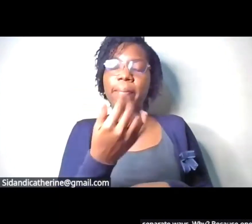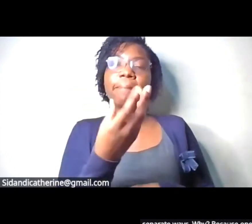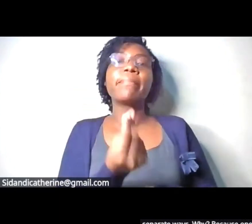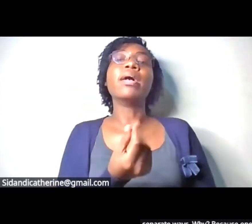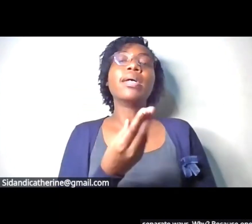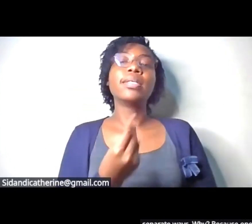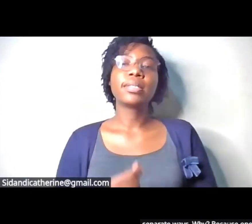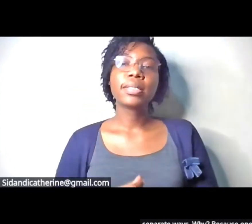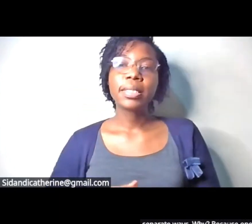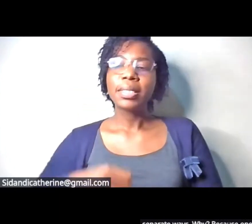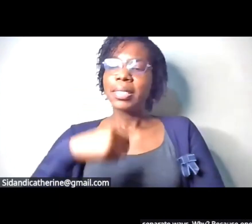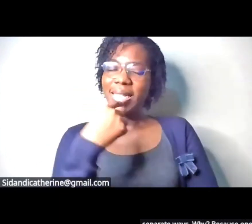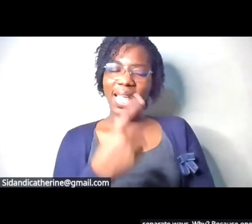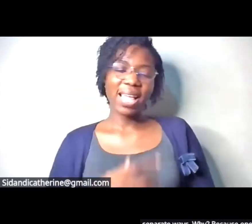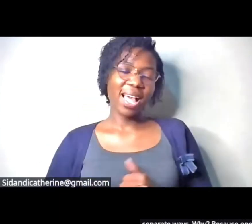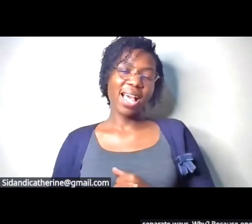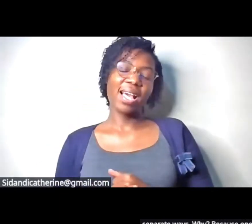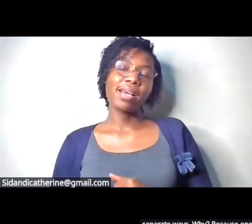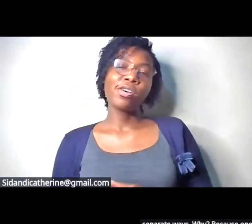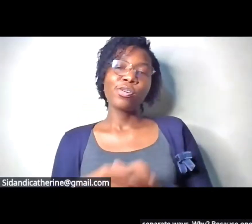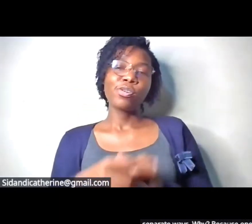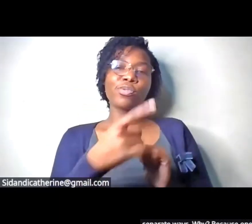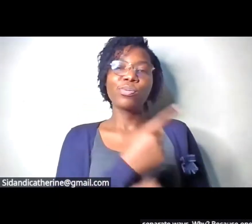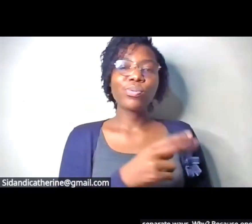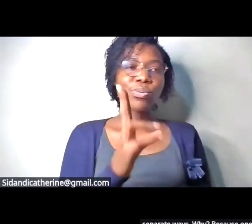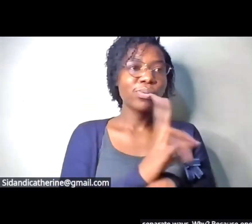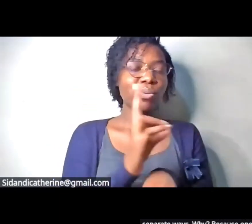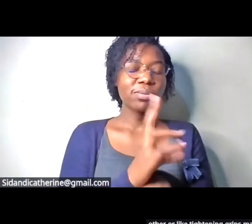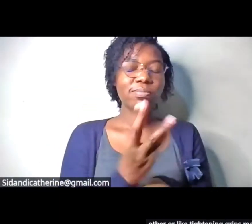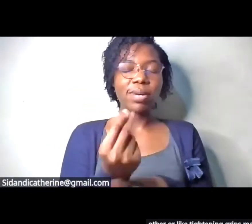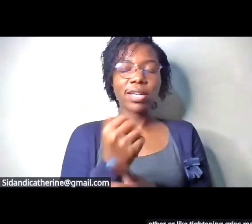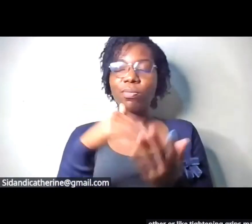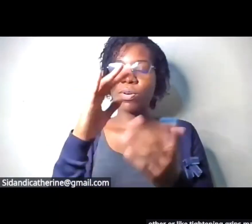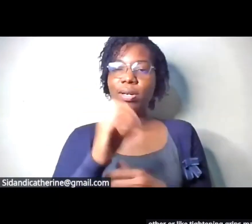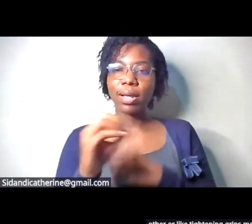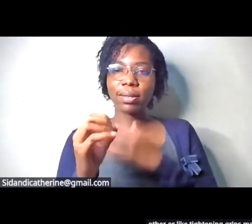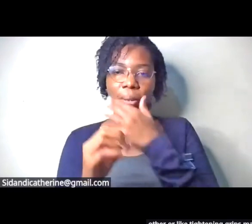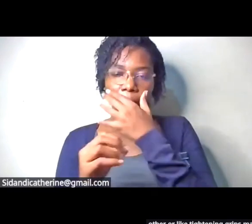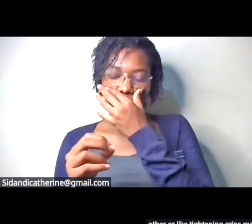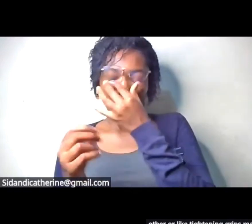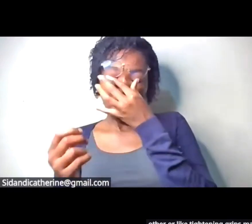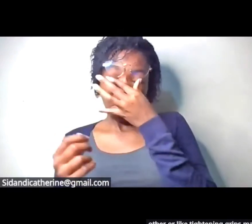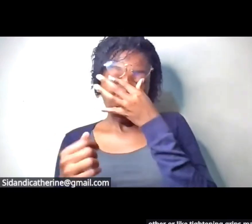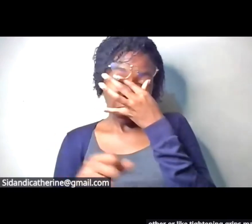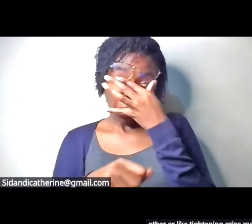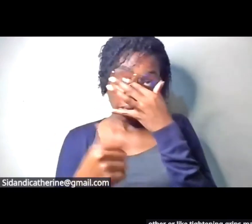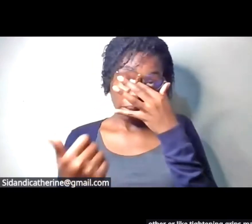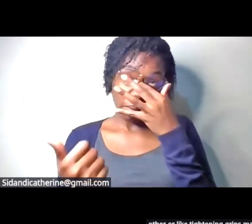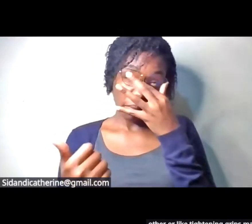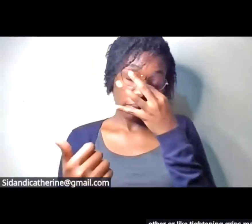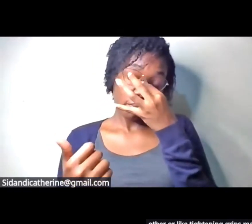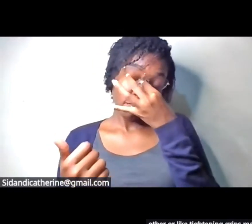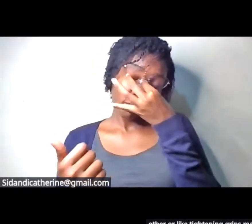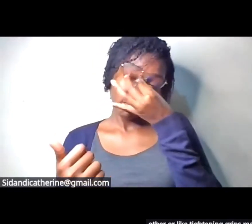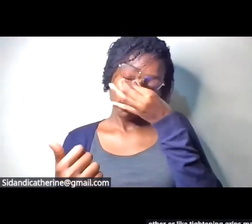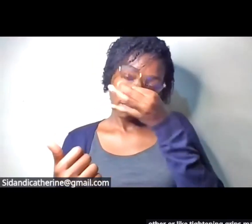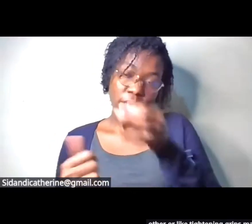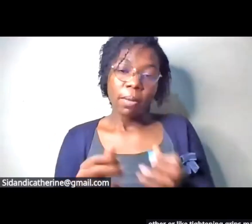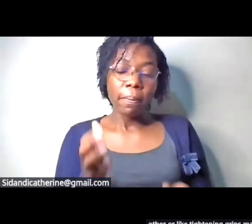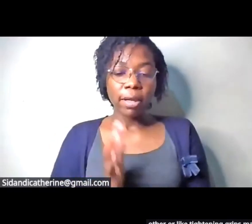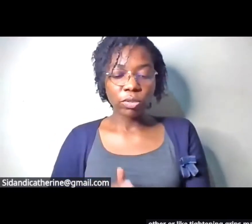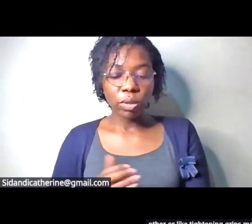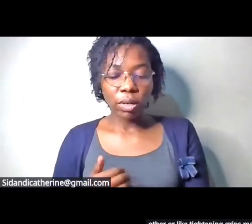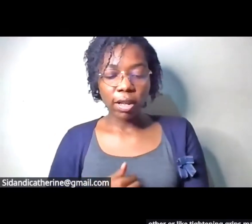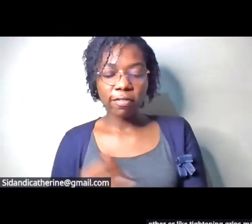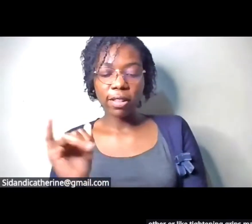making sure the other one is not getting enough of it, or making sure money is being diverted in other spaces. So